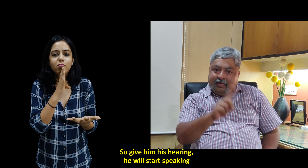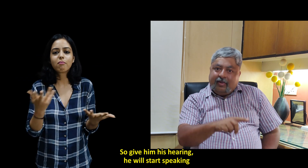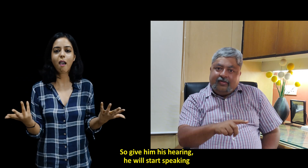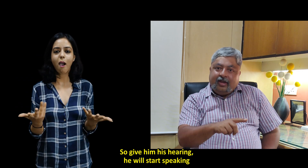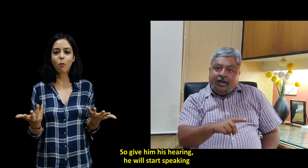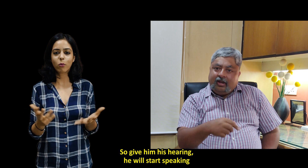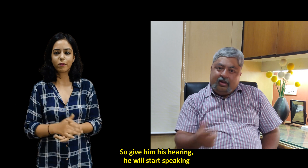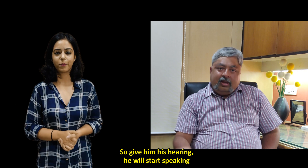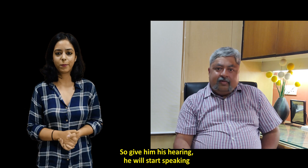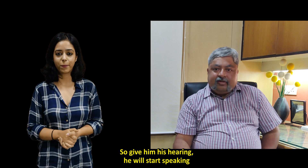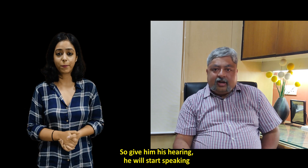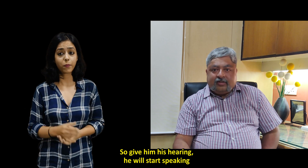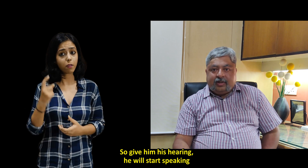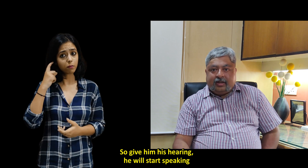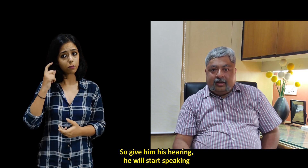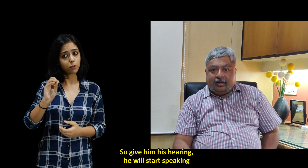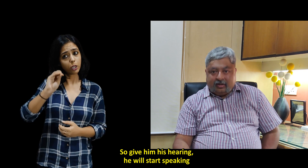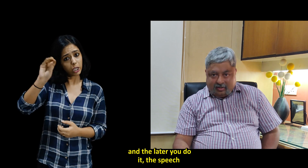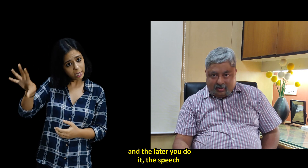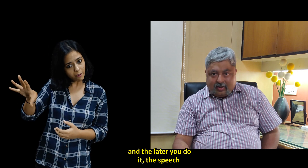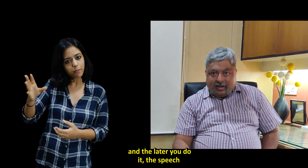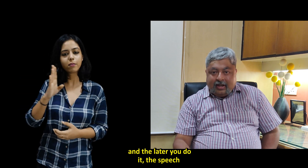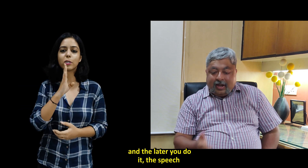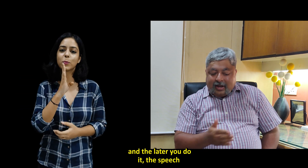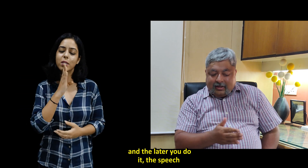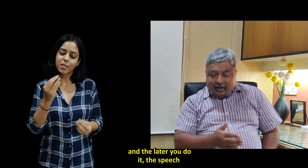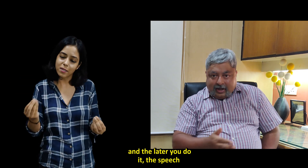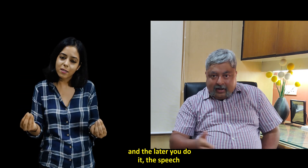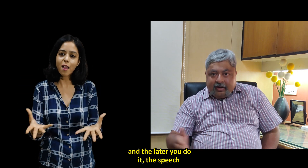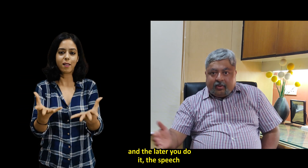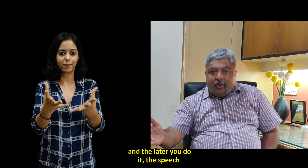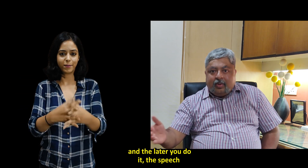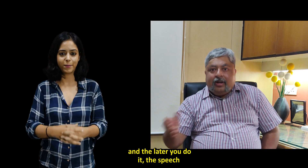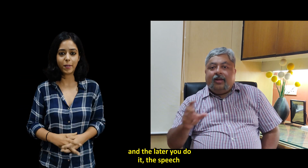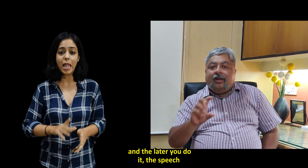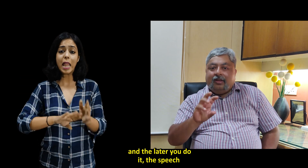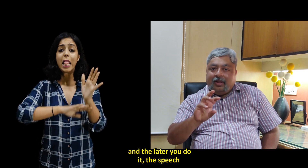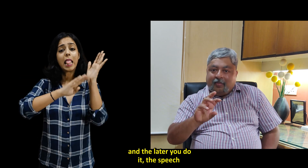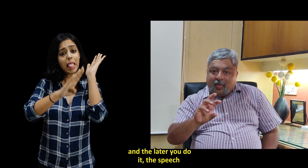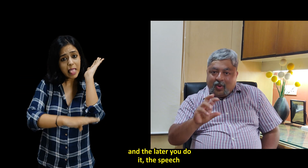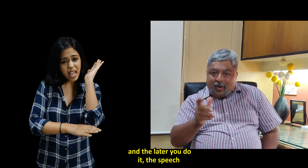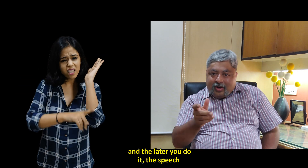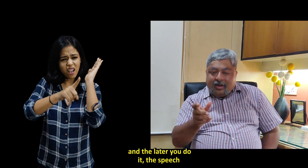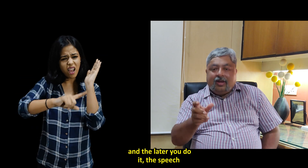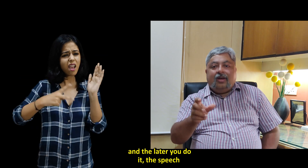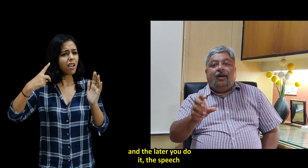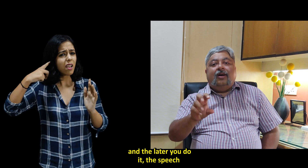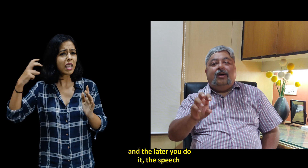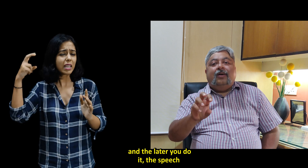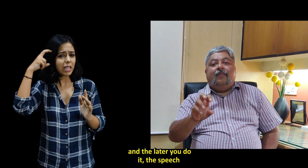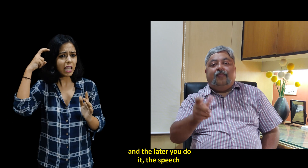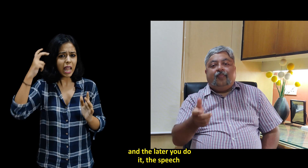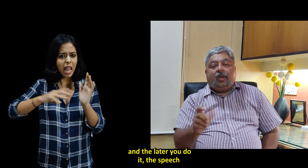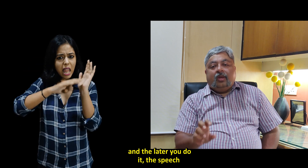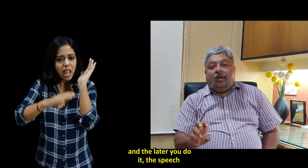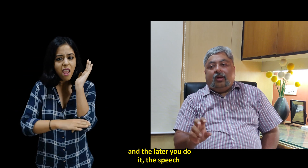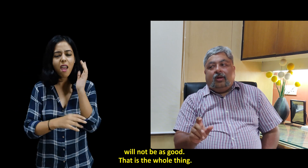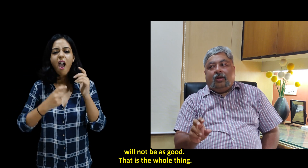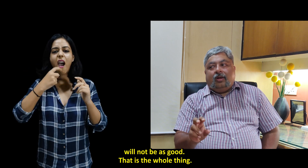so give him his hearing he will start speaking okay and the later you do it the more um